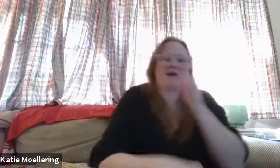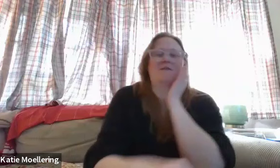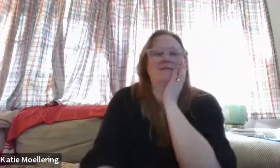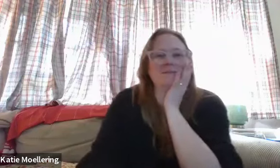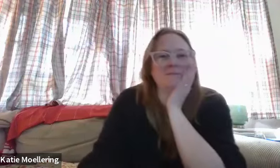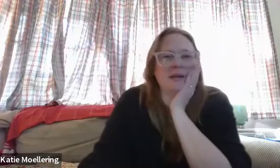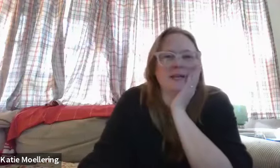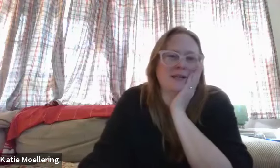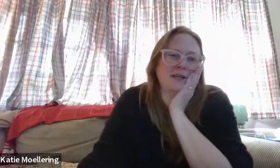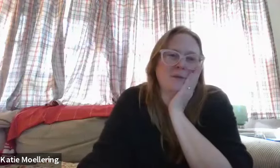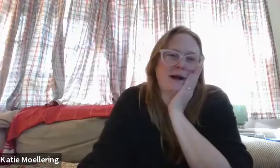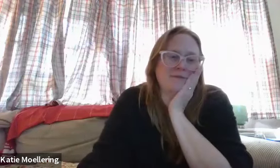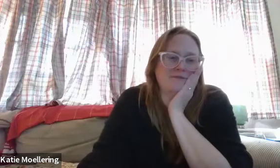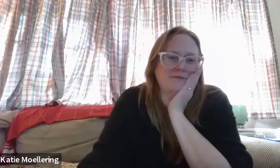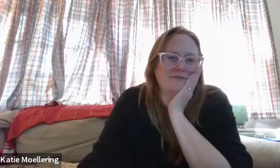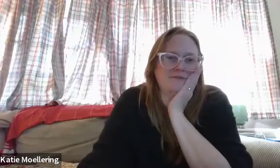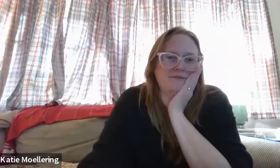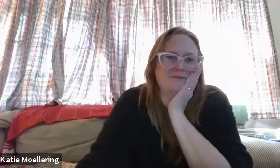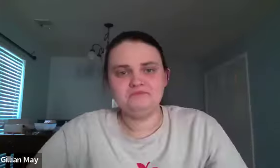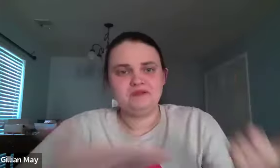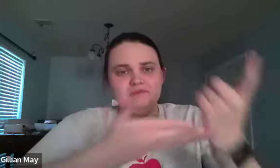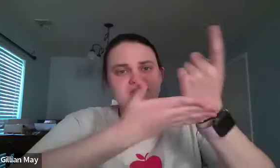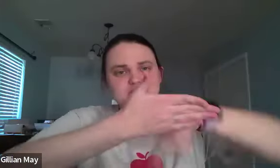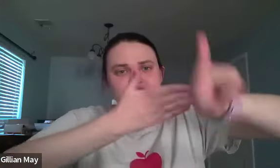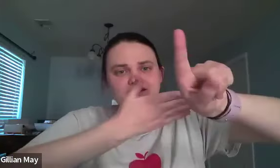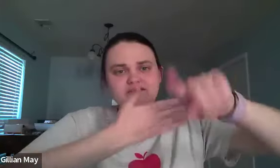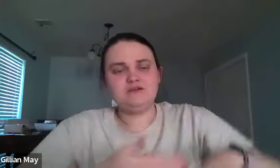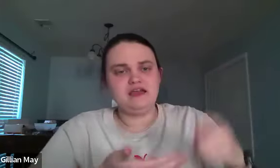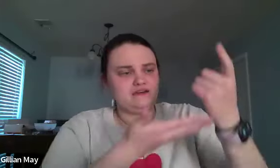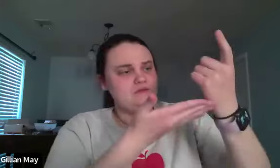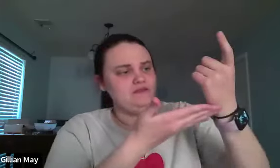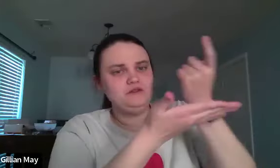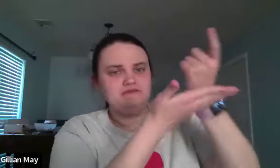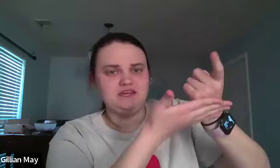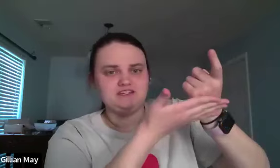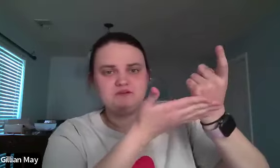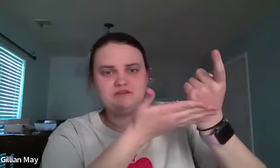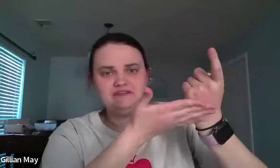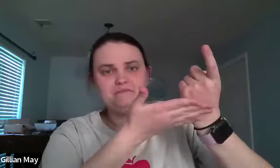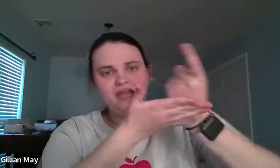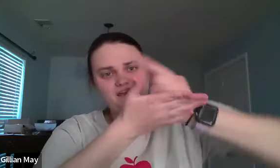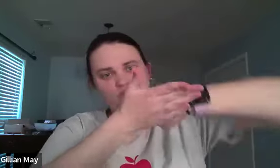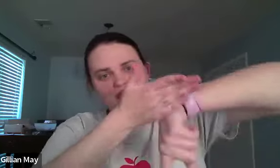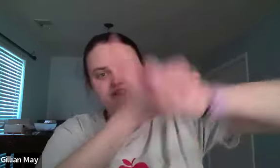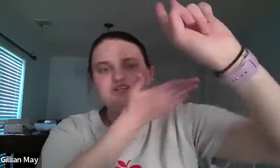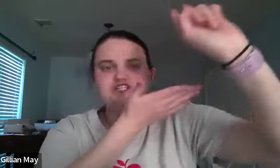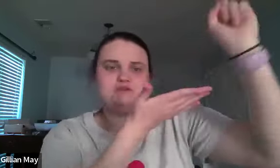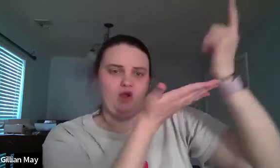out might not go well. No, but this one, they'll like, I mean, they'll even get it to where they're like the back of their hand and they just do like a whole